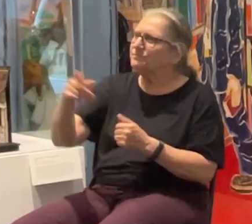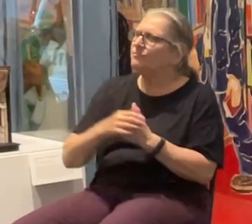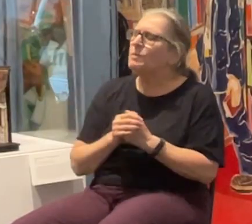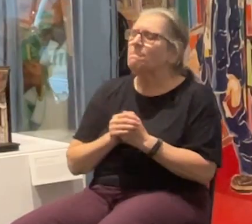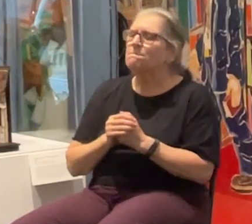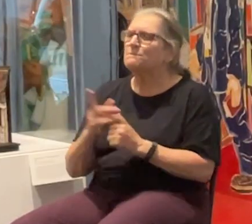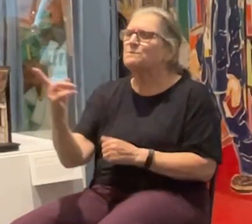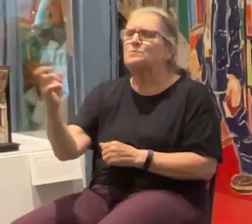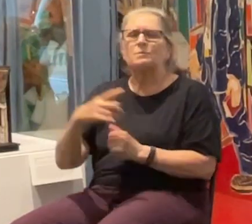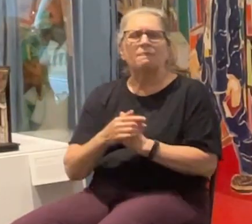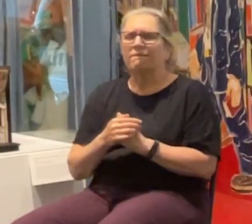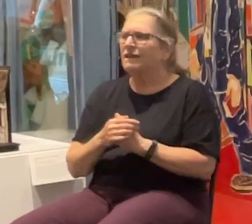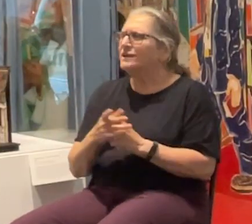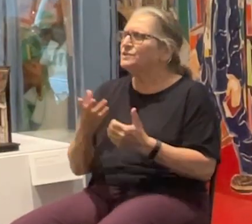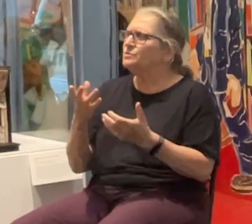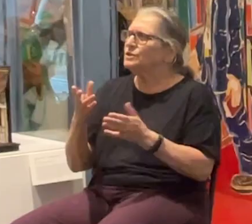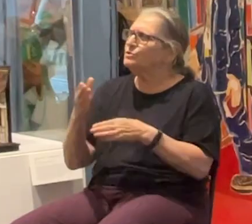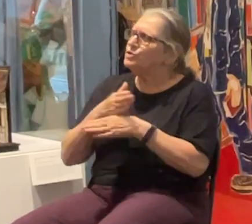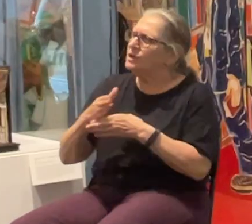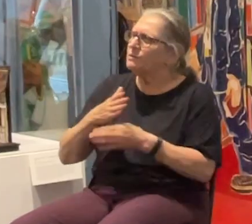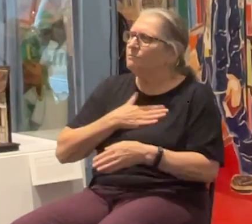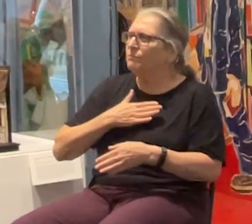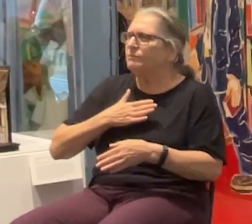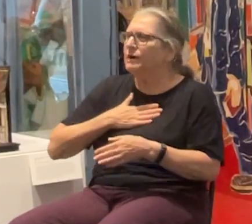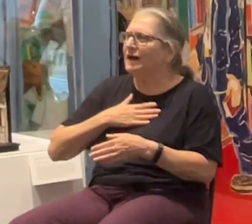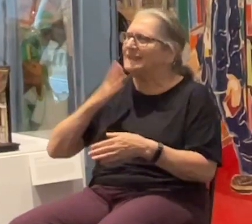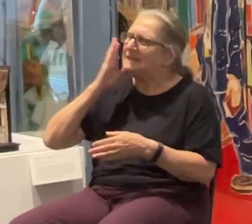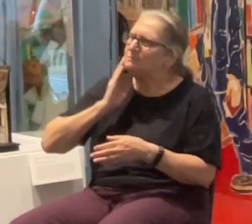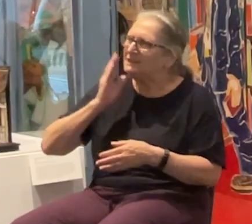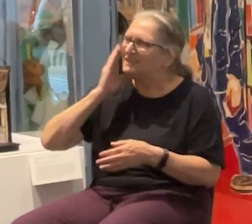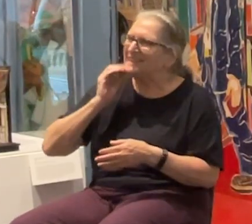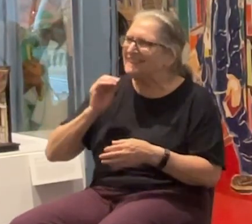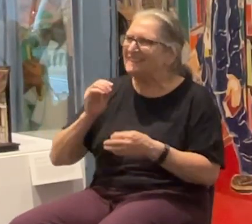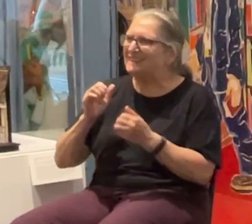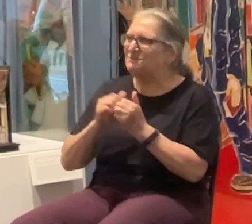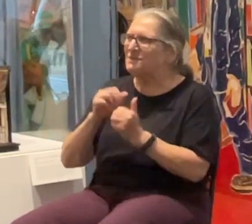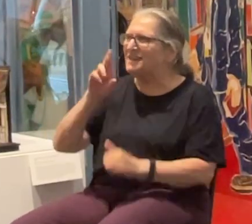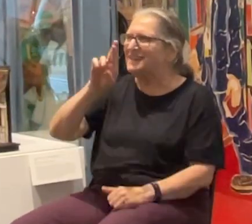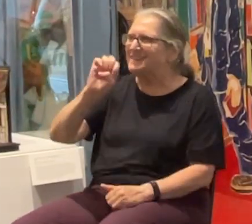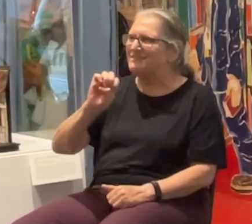just want to share my experience with Red Grooms.